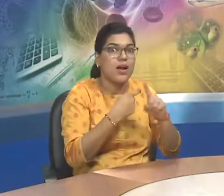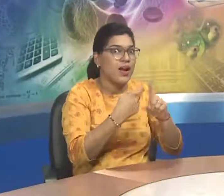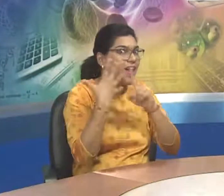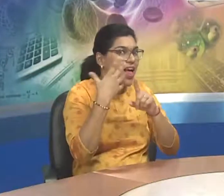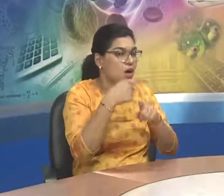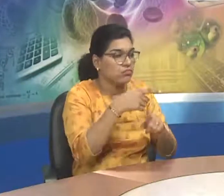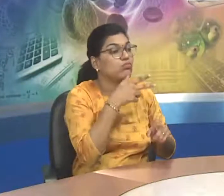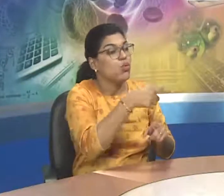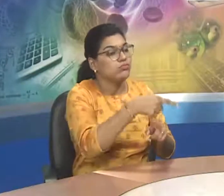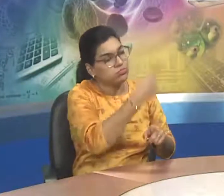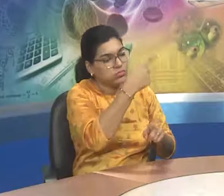interconnected